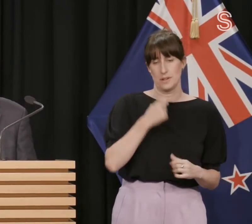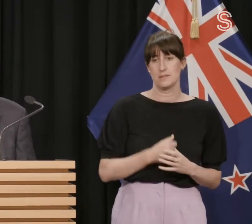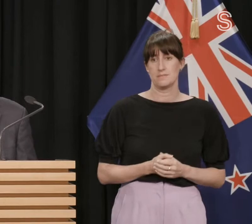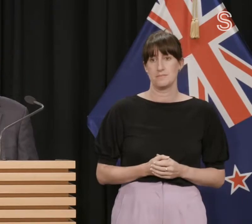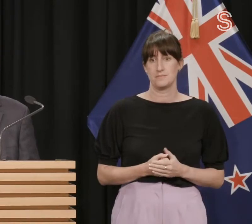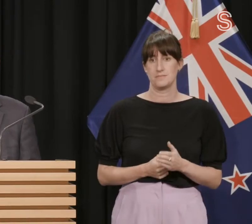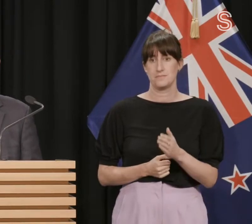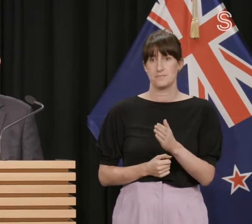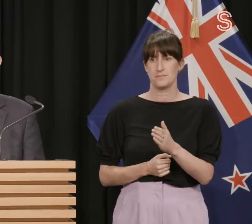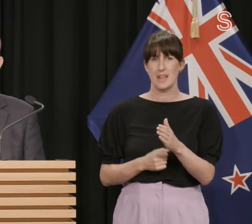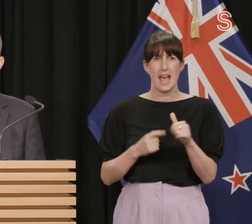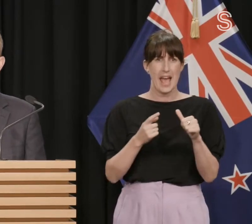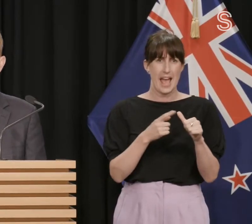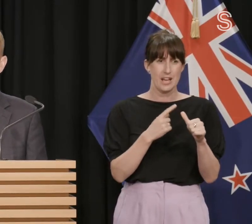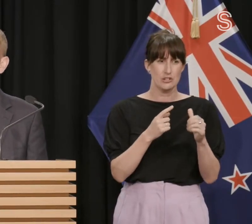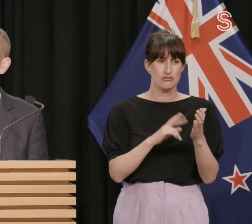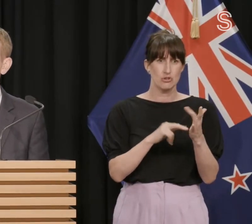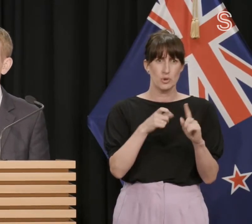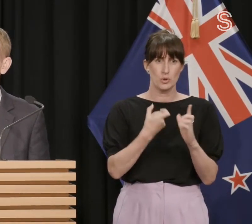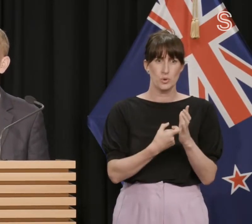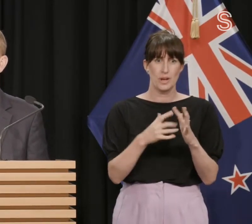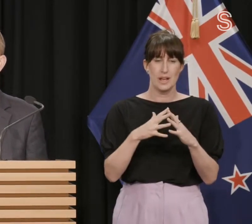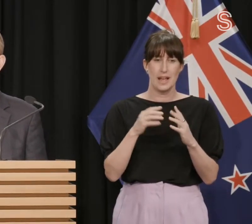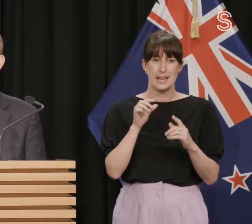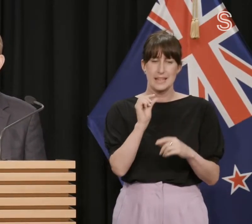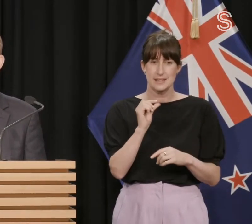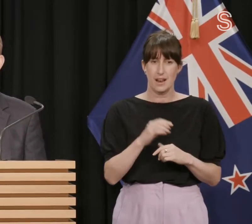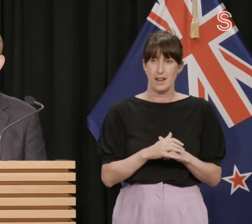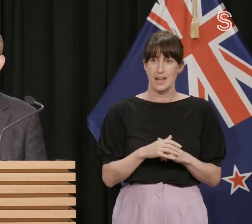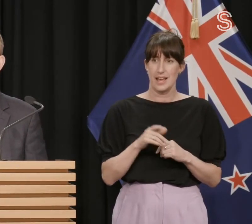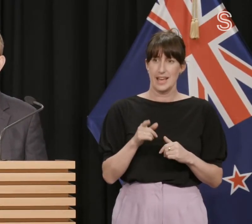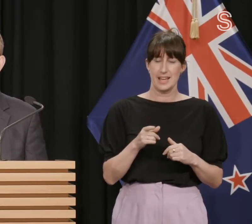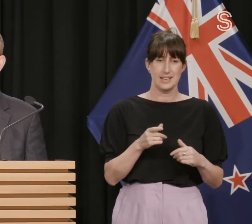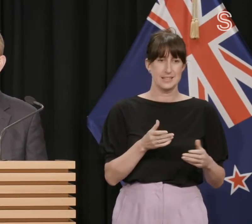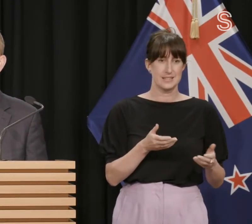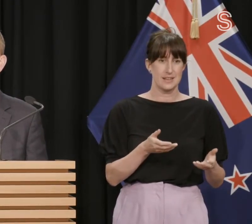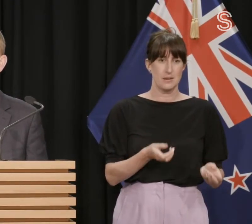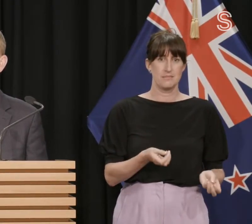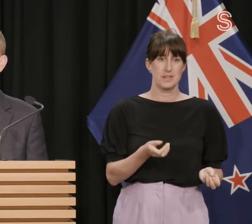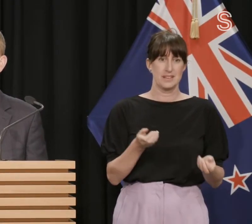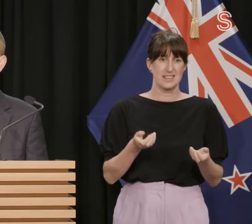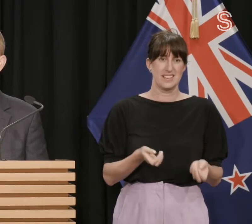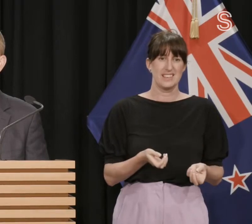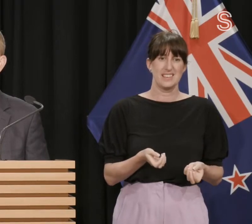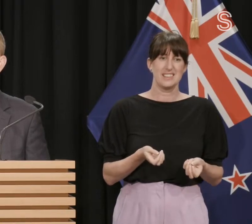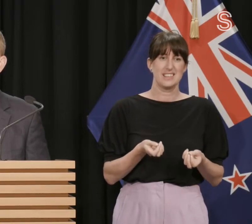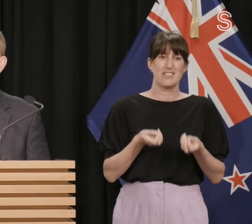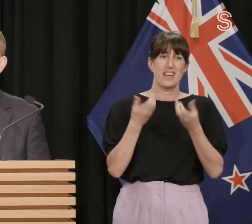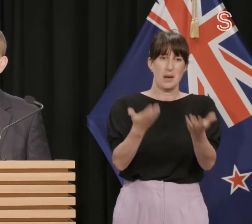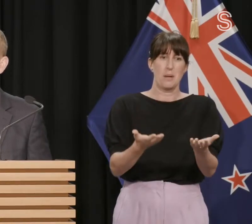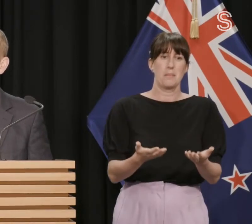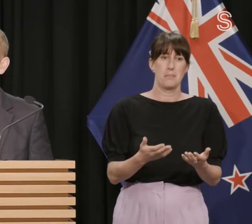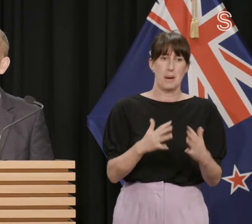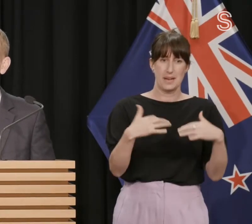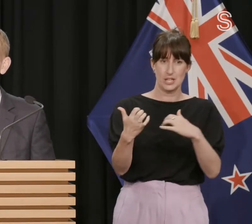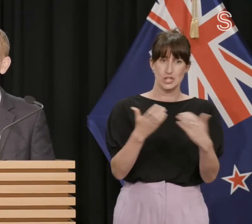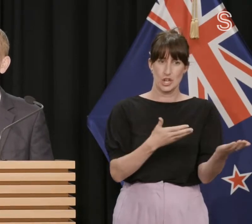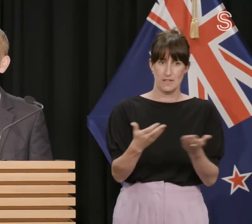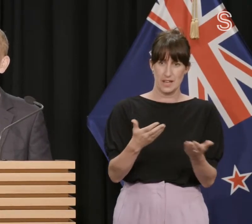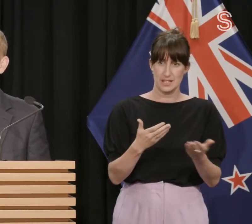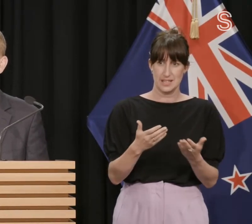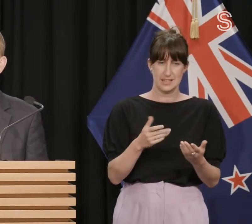Service a hospital pass? No. It's a great portfolio. I don't know what you could possibly mean by that. But we're looking at the